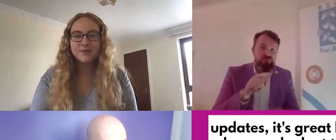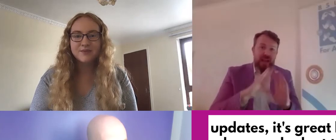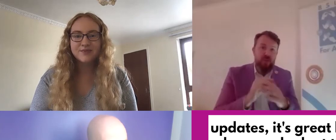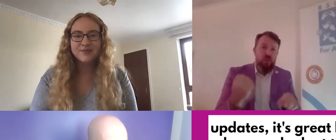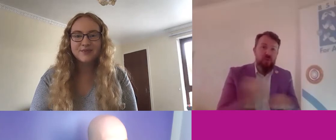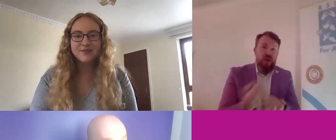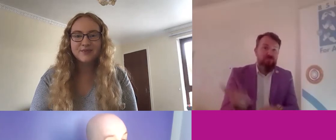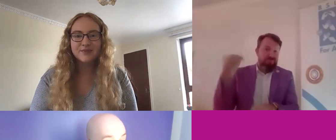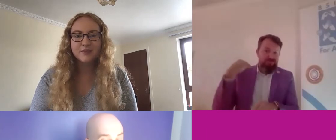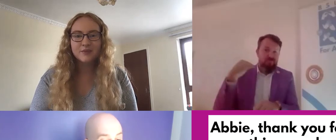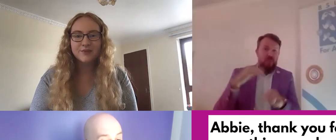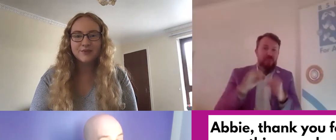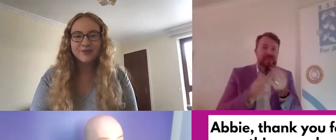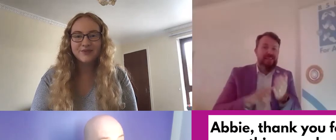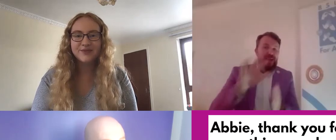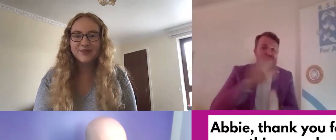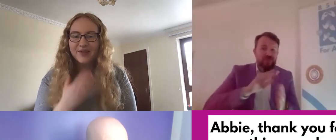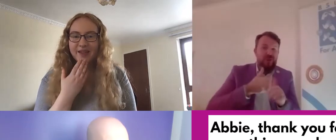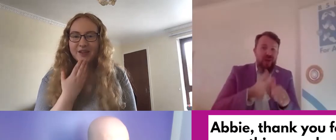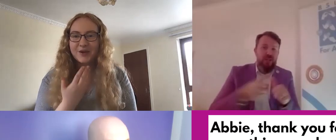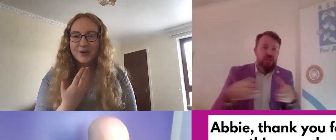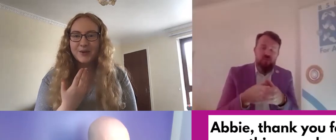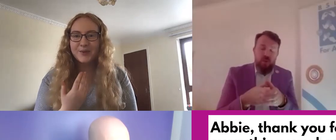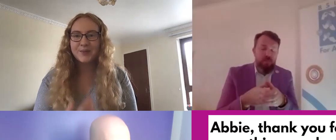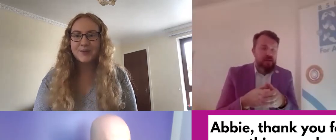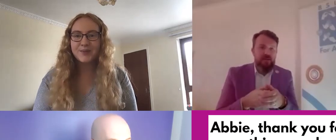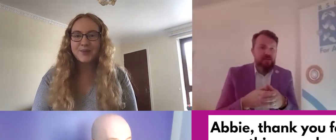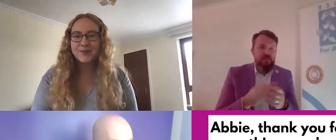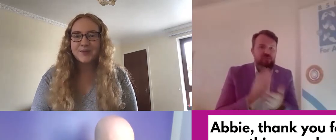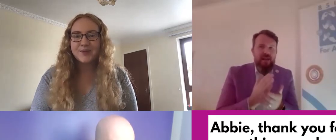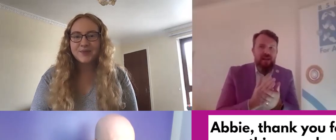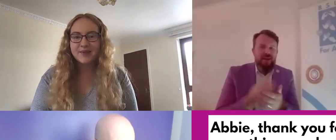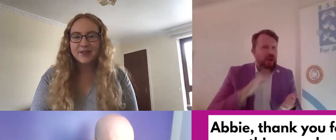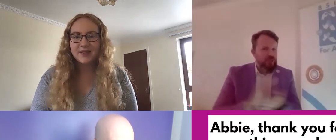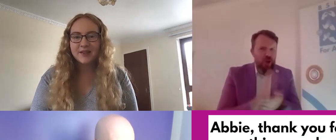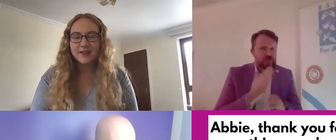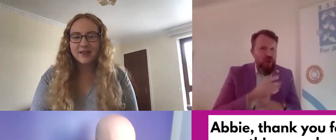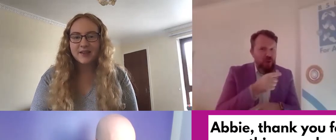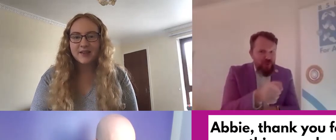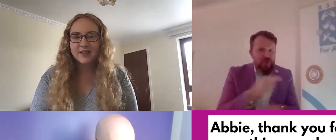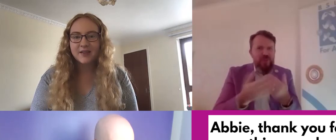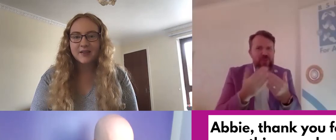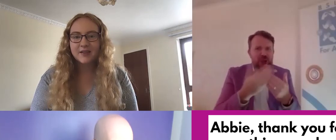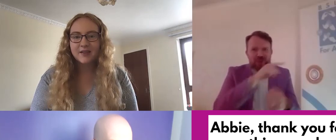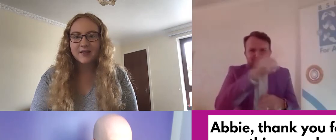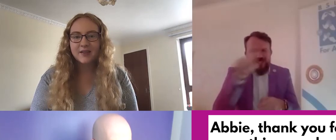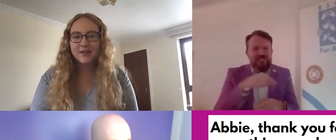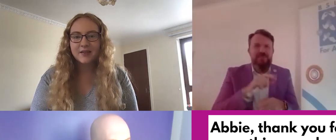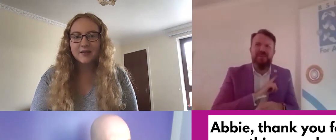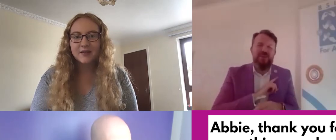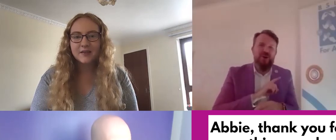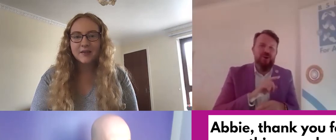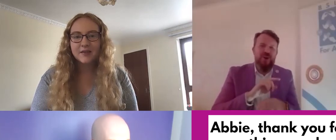UK, it's different. Abbie, thank you for everything that you've done in the NAG and the YNAG and with the two others there. I'm